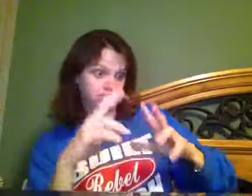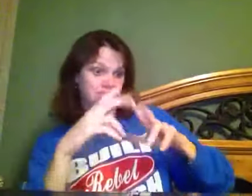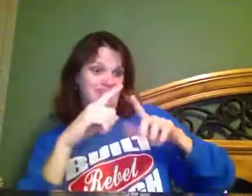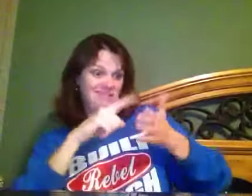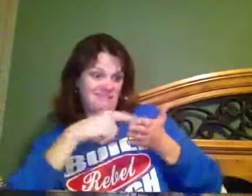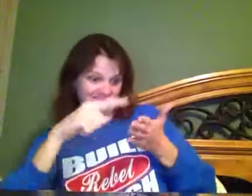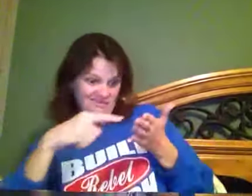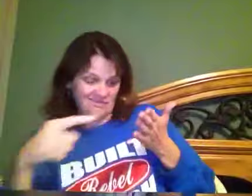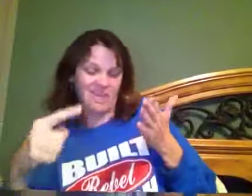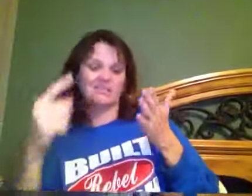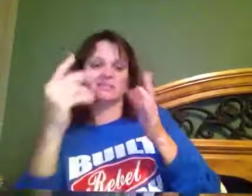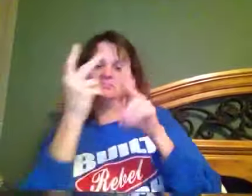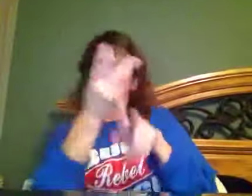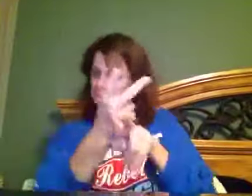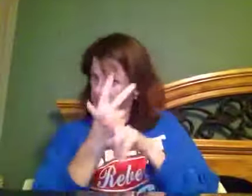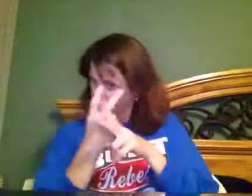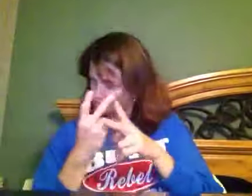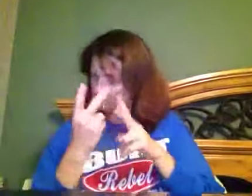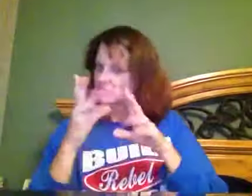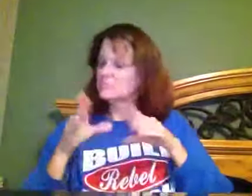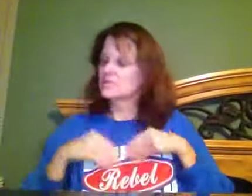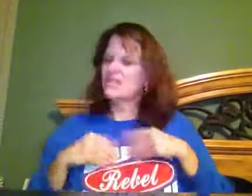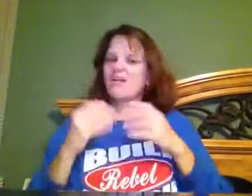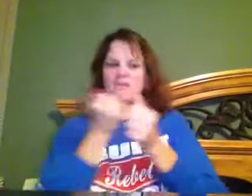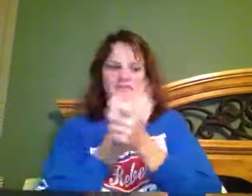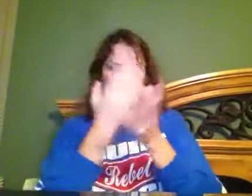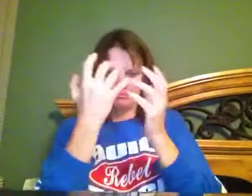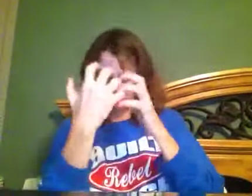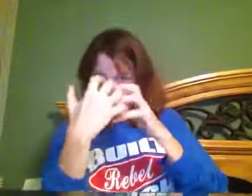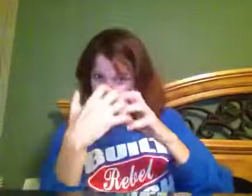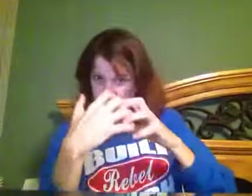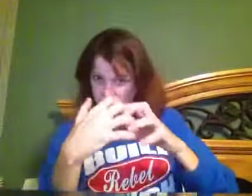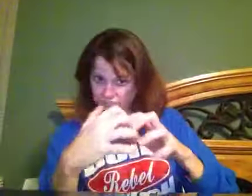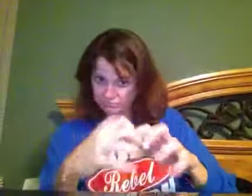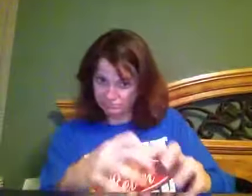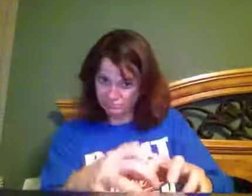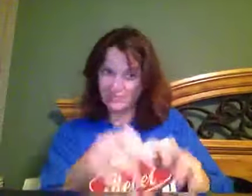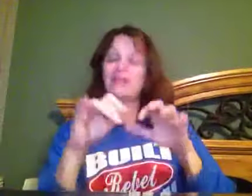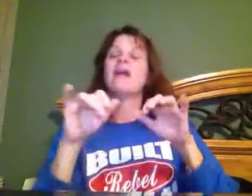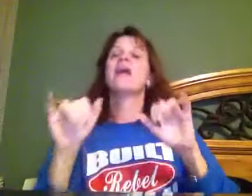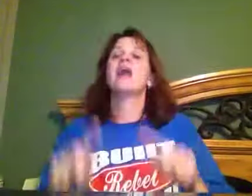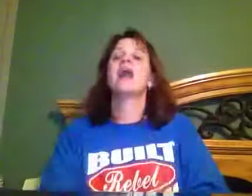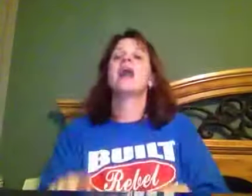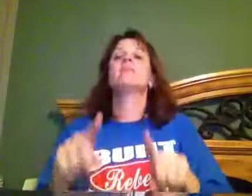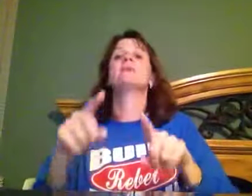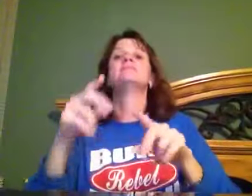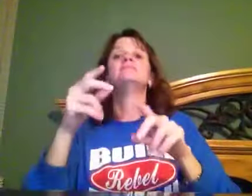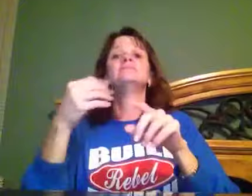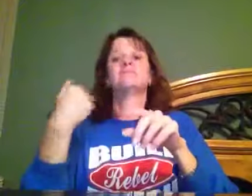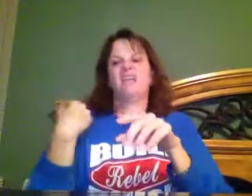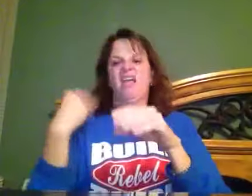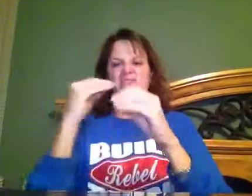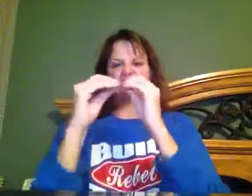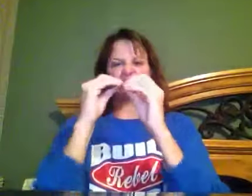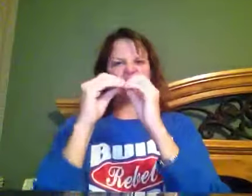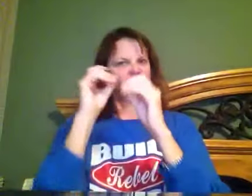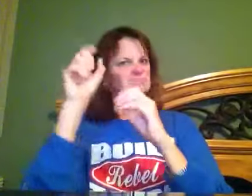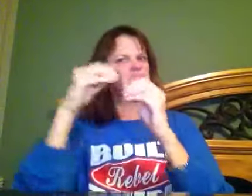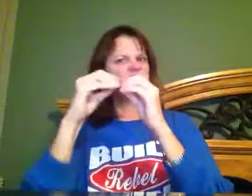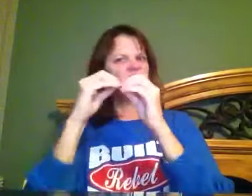good condition, you may want to negotiate some repairs at this time. Then, after the option is over, you go